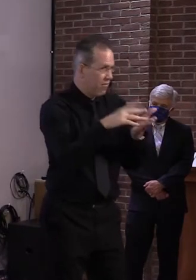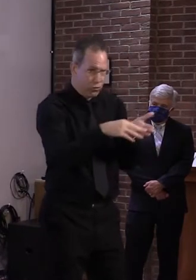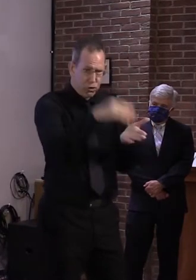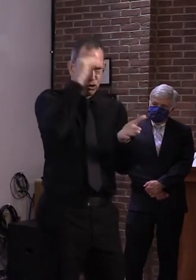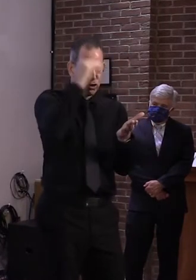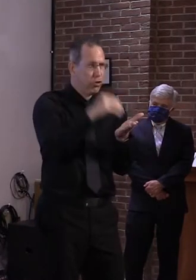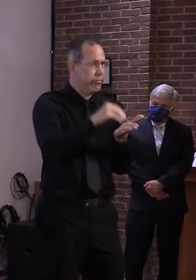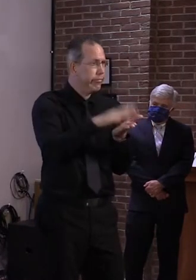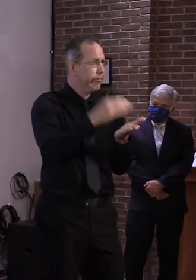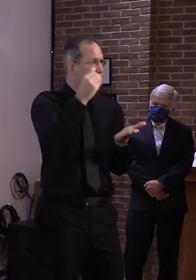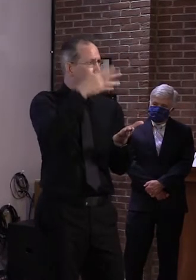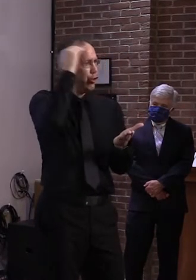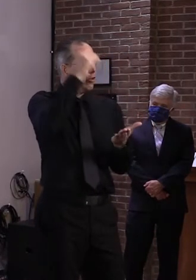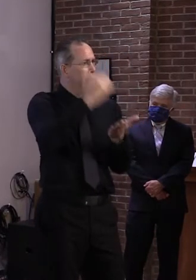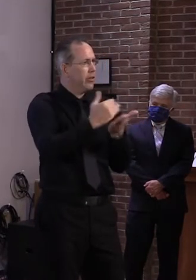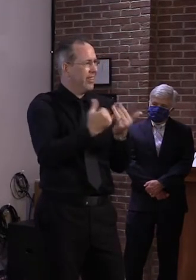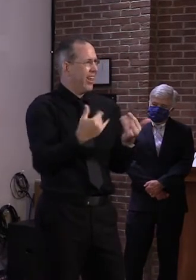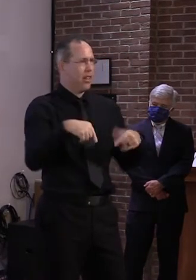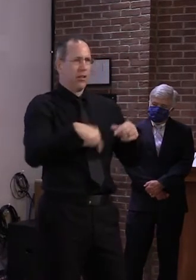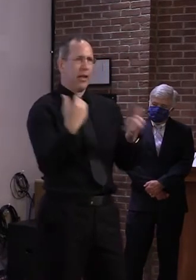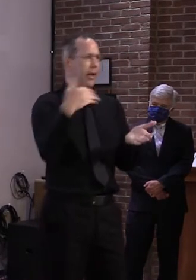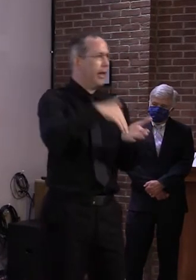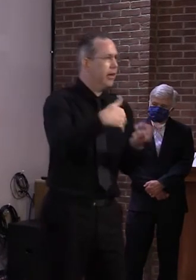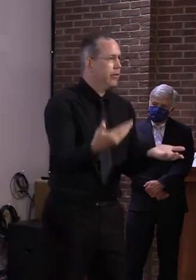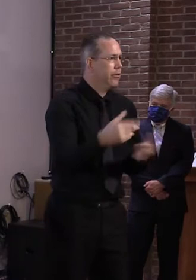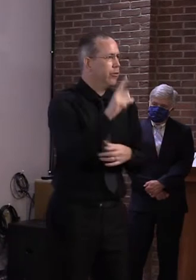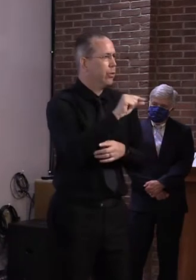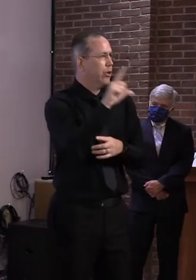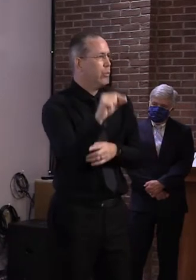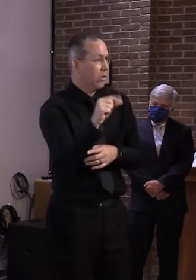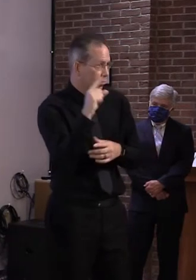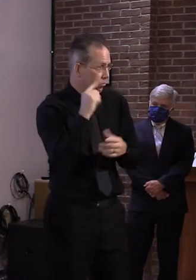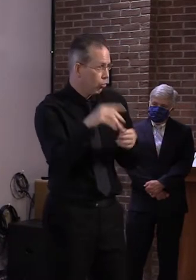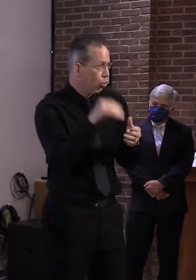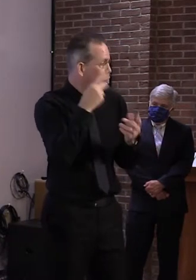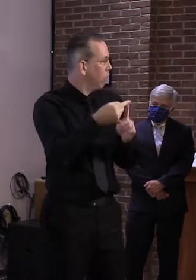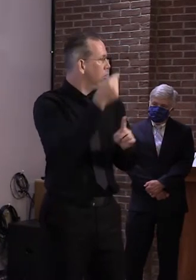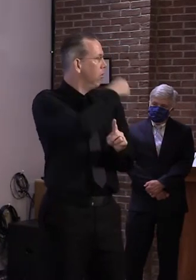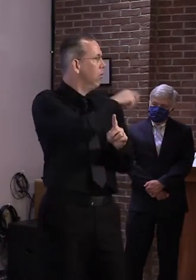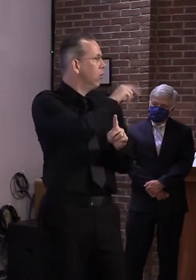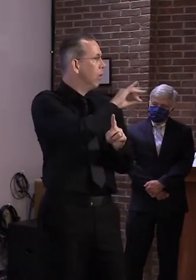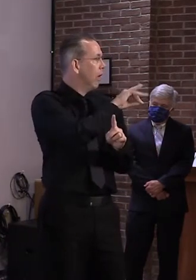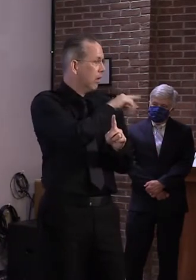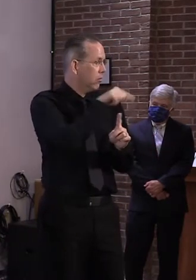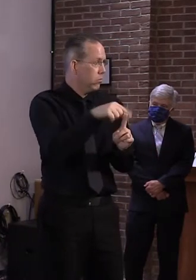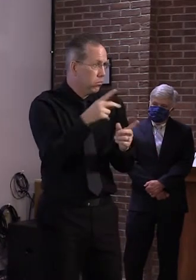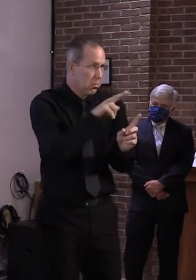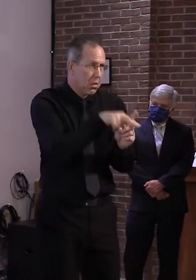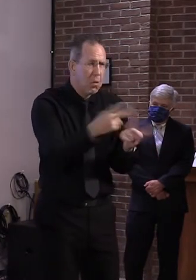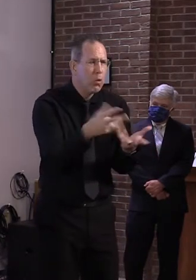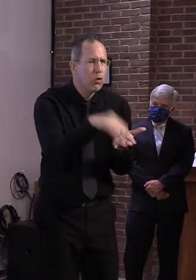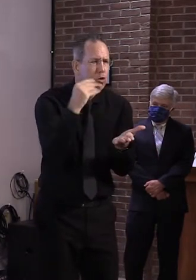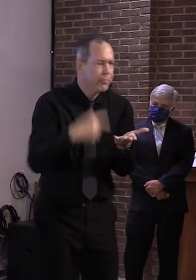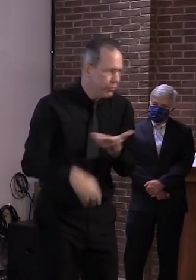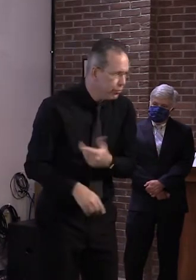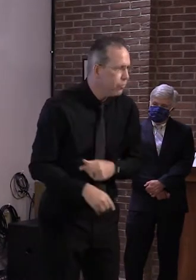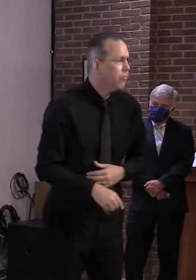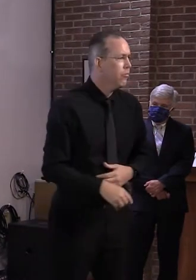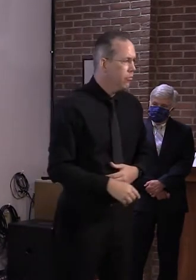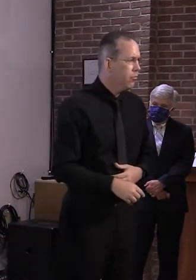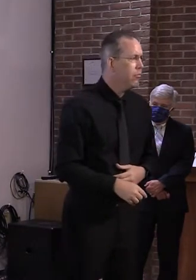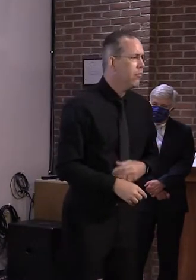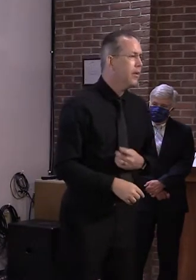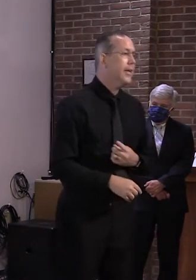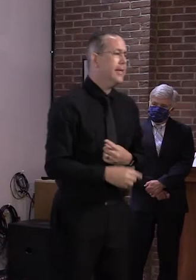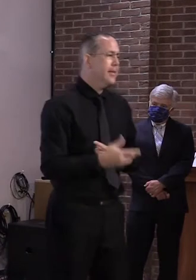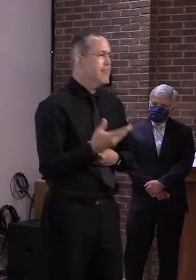that we have to be aware that we're not on an island, that we do need the rest